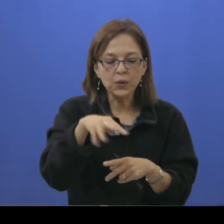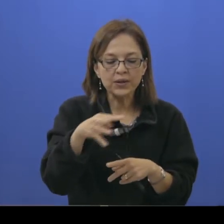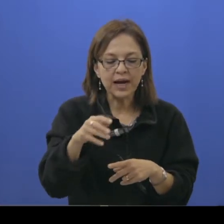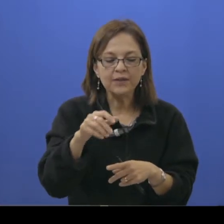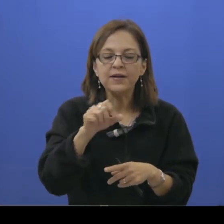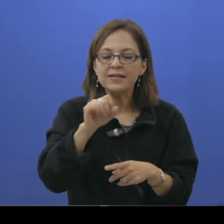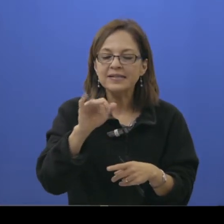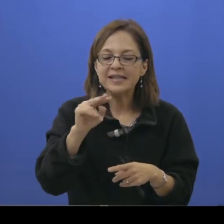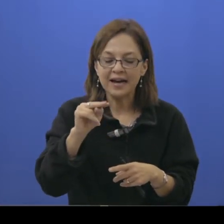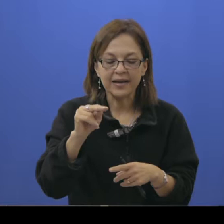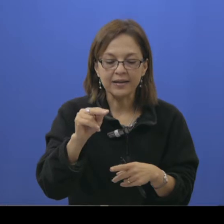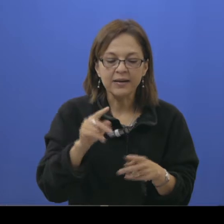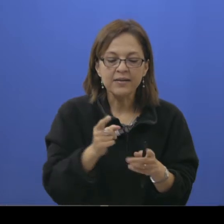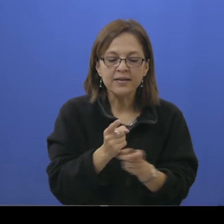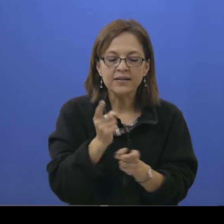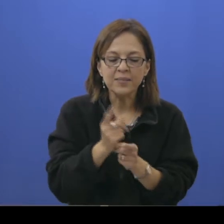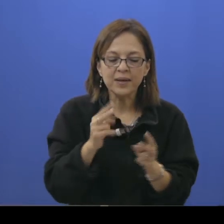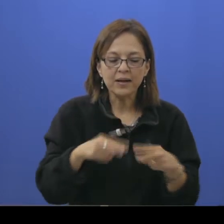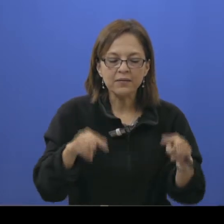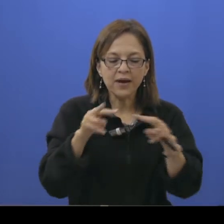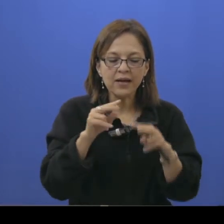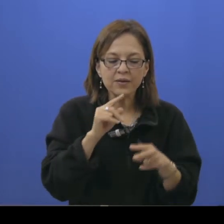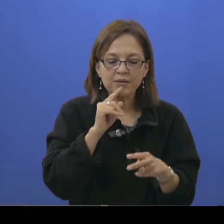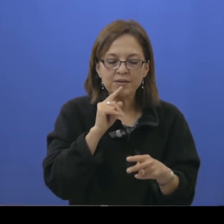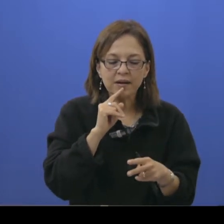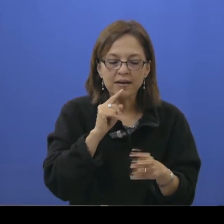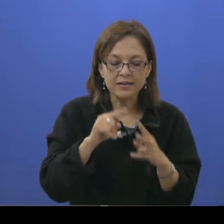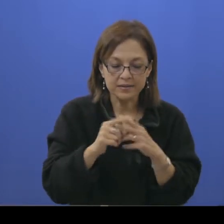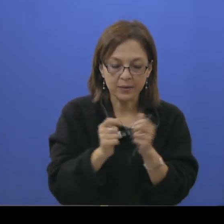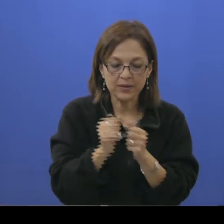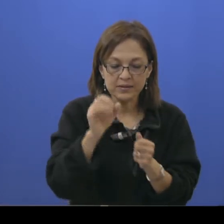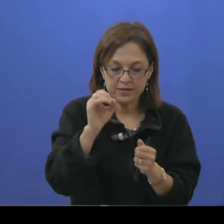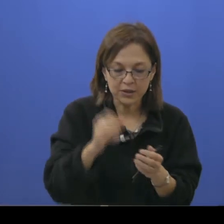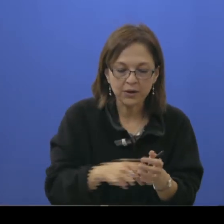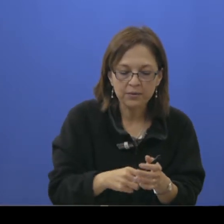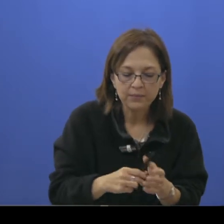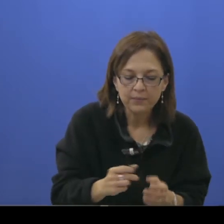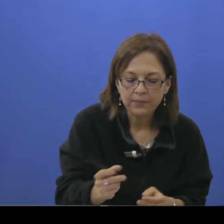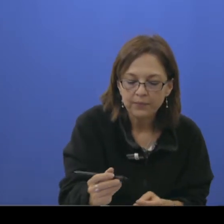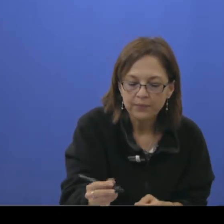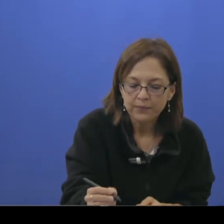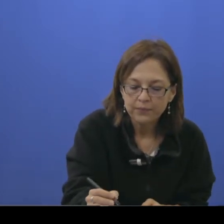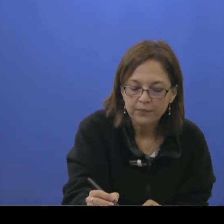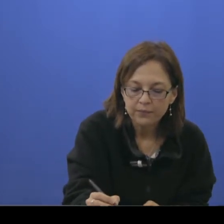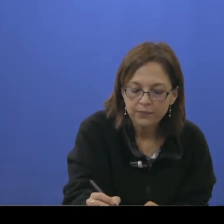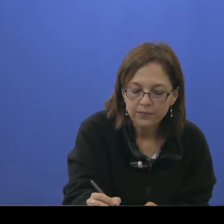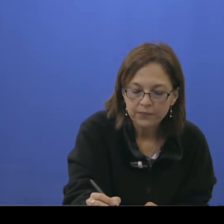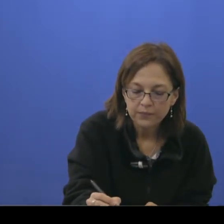you graph sine. The typical values start with 0.